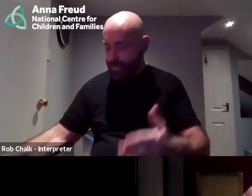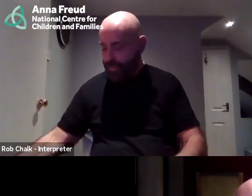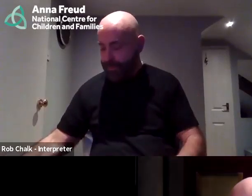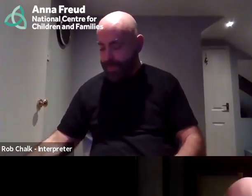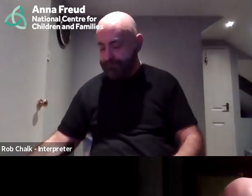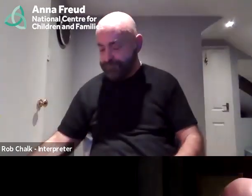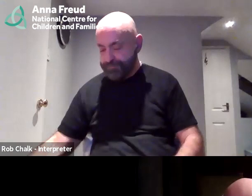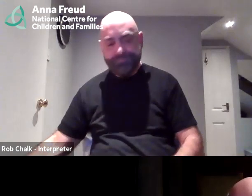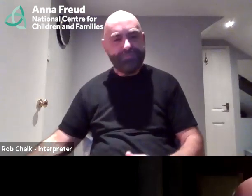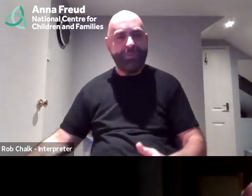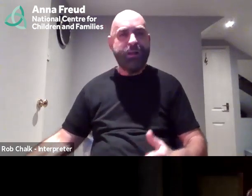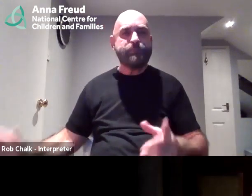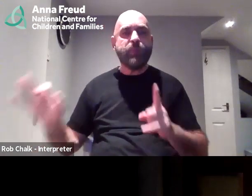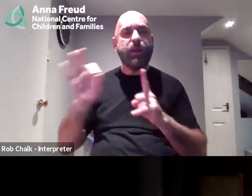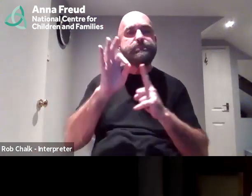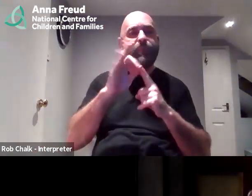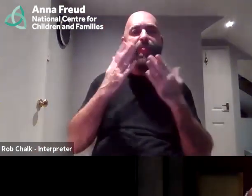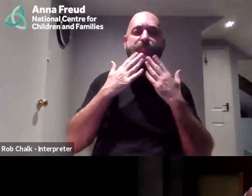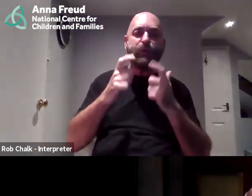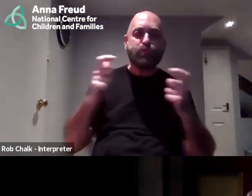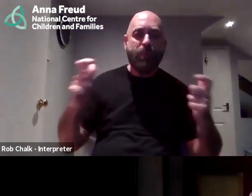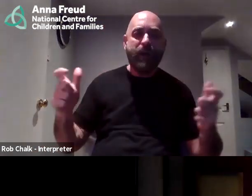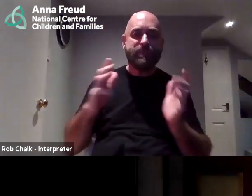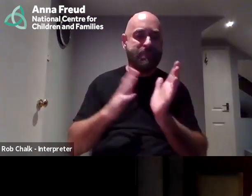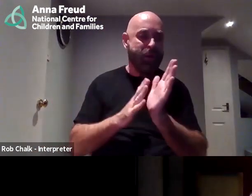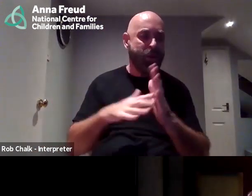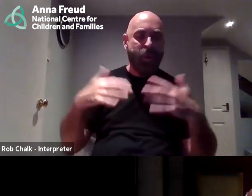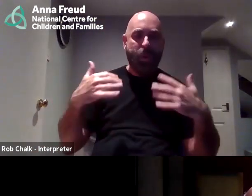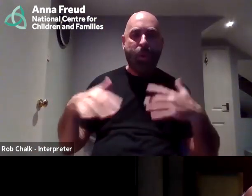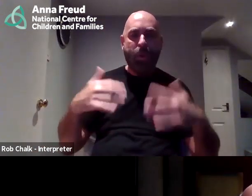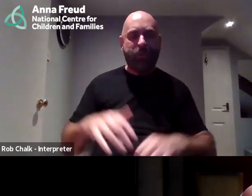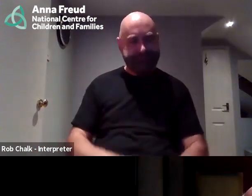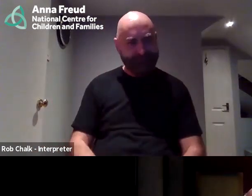And thank you so much, Michael. That was,